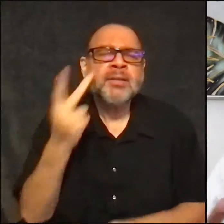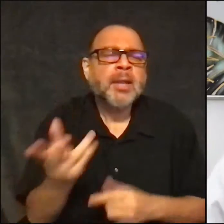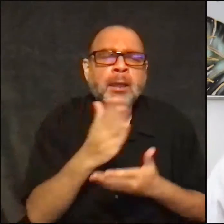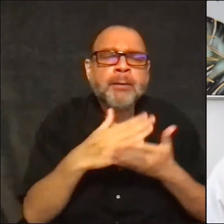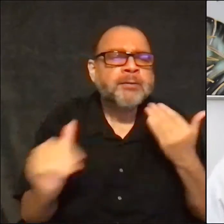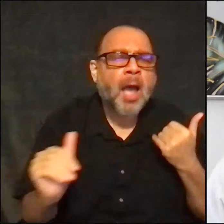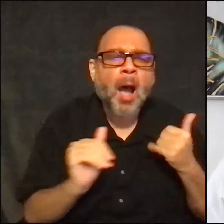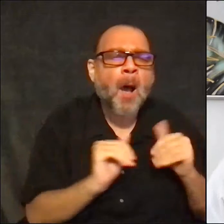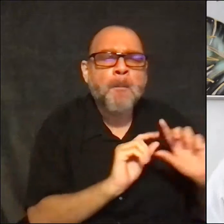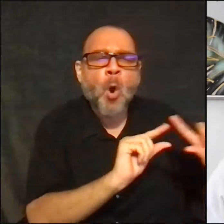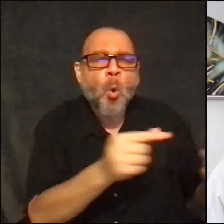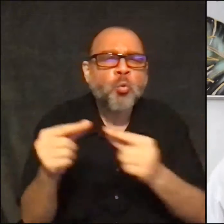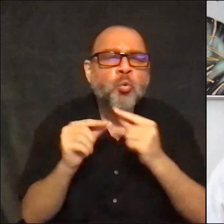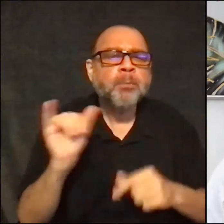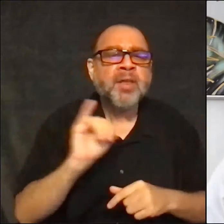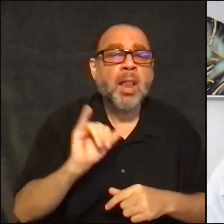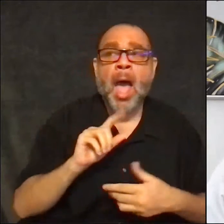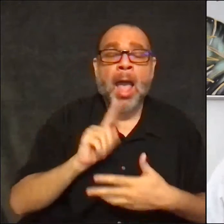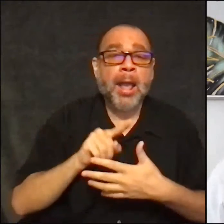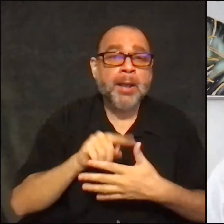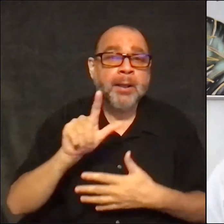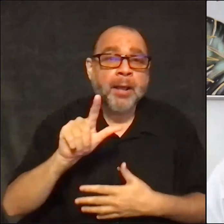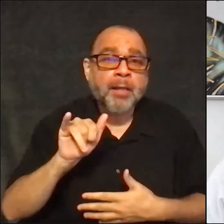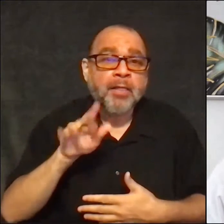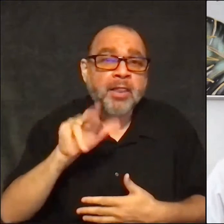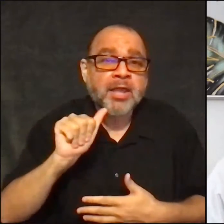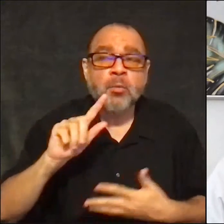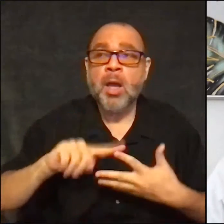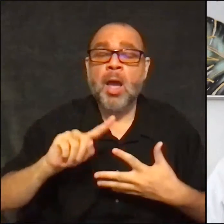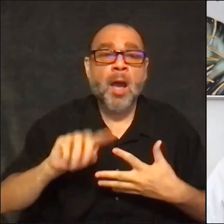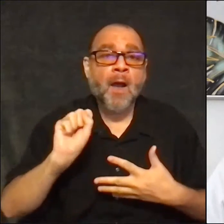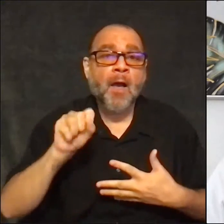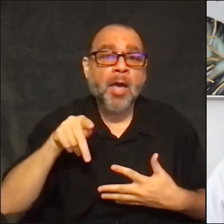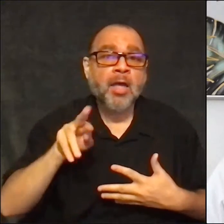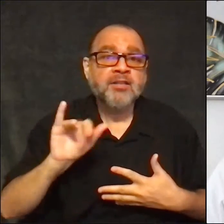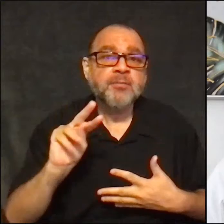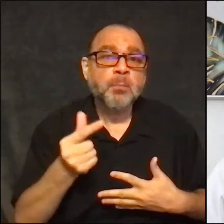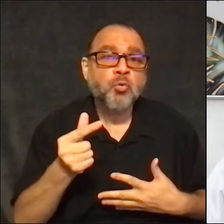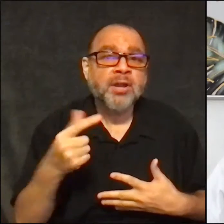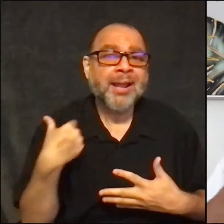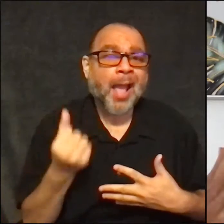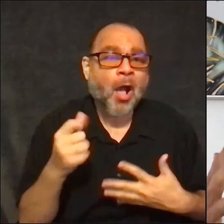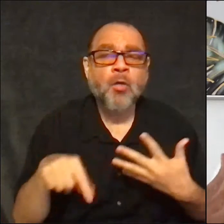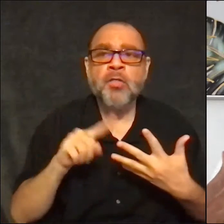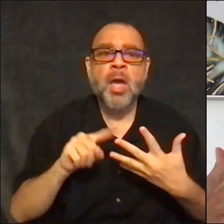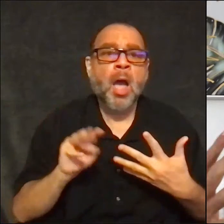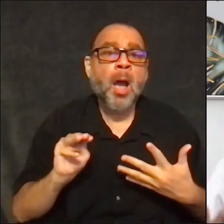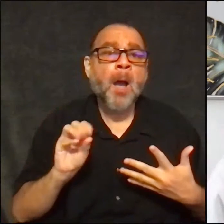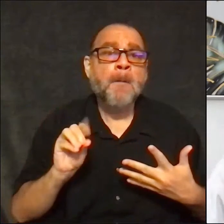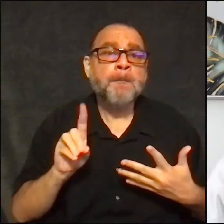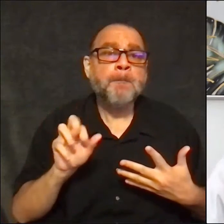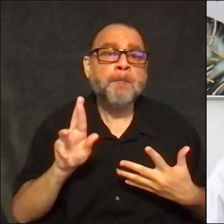companies may be partnered with some of these companies I mentioned, Spring Health, Modern Health, alongside some of the